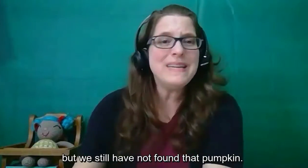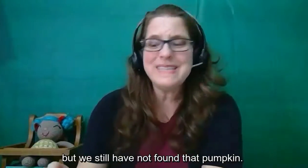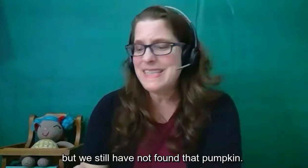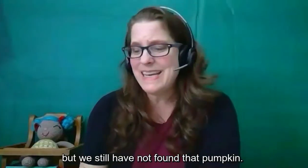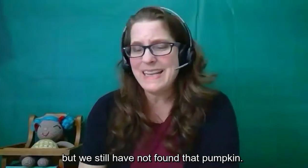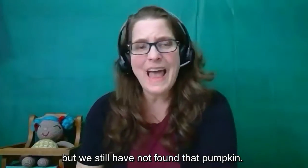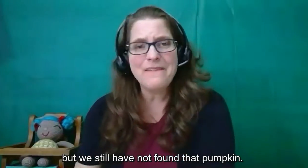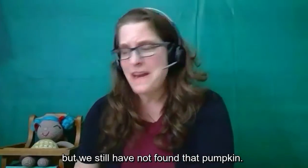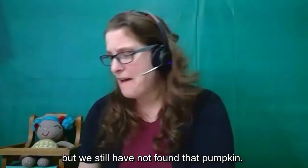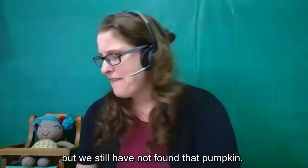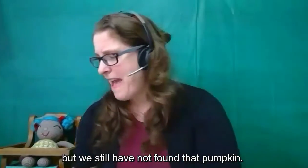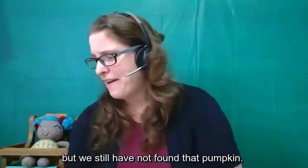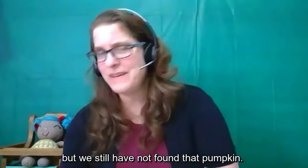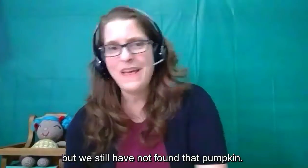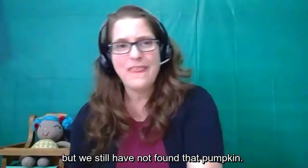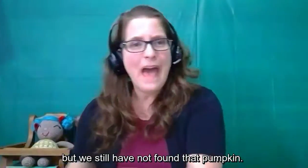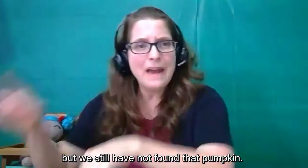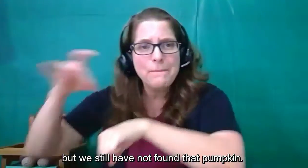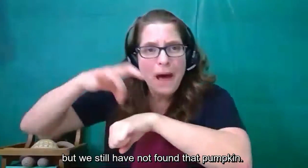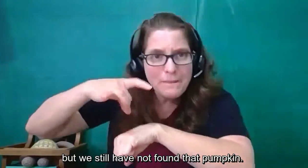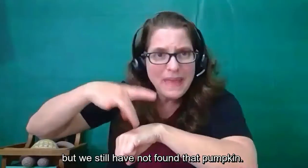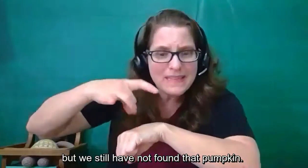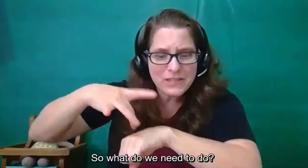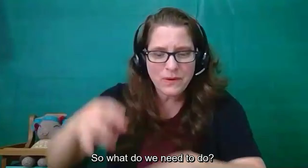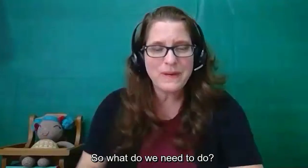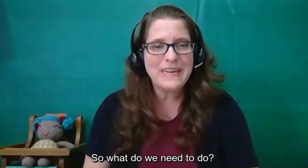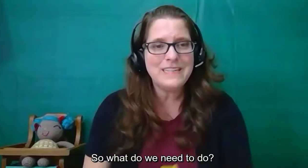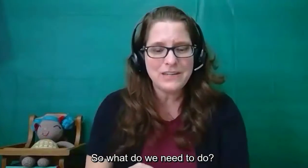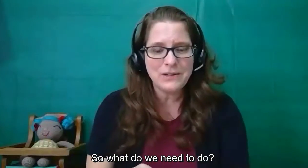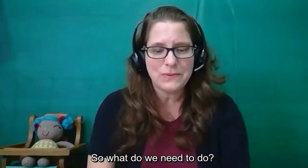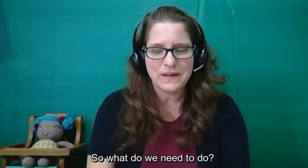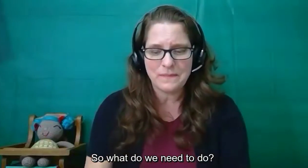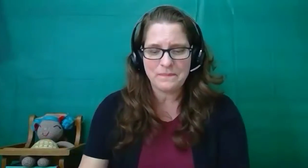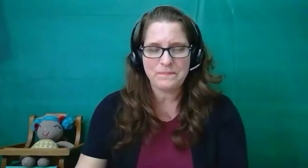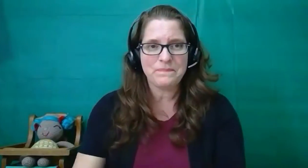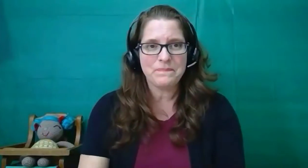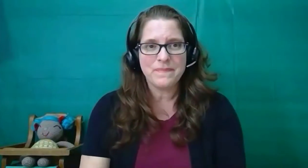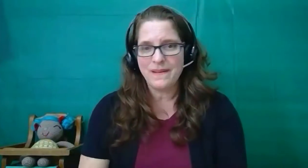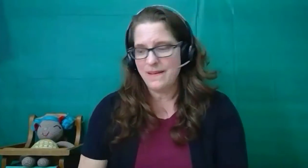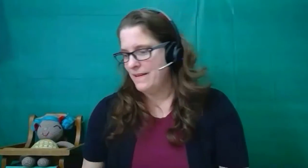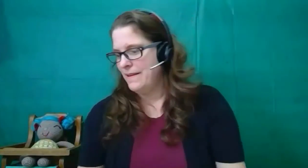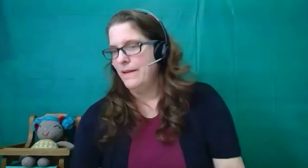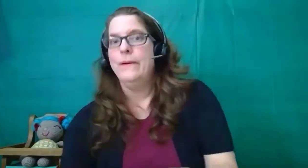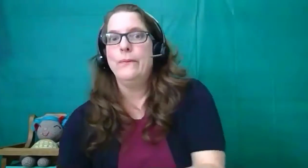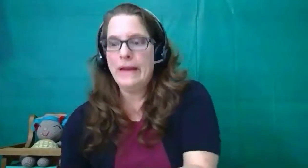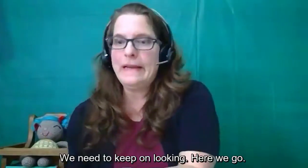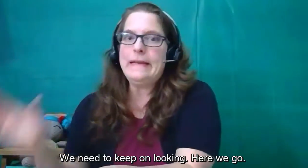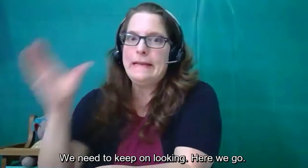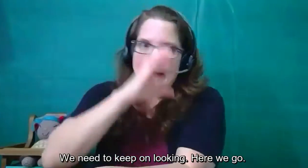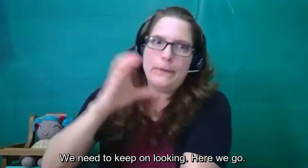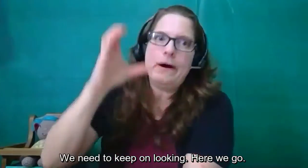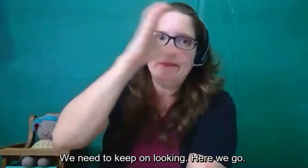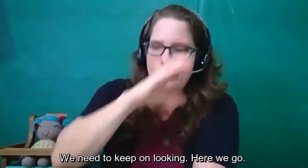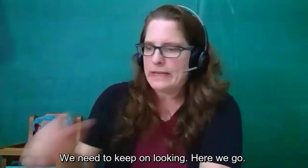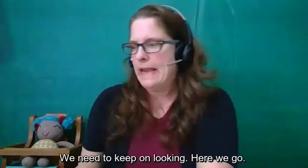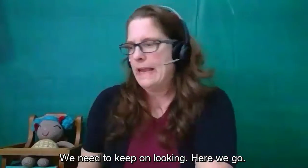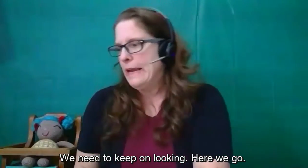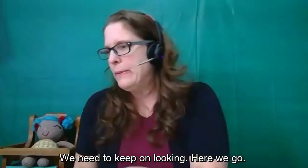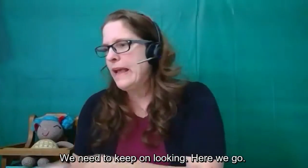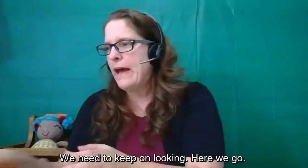still have not found that pumpkin. So what do we need to do? We need to keep on looking. Here we go.